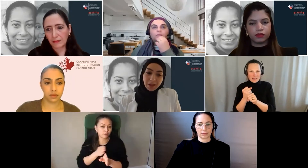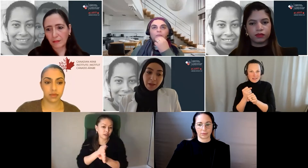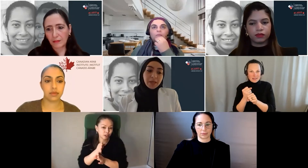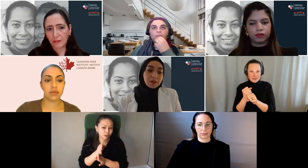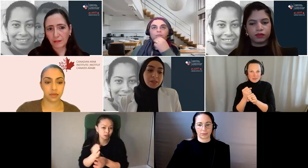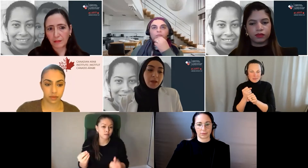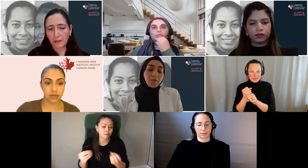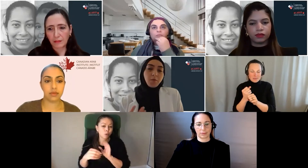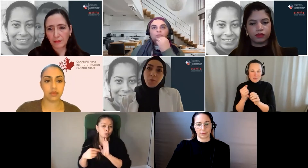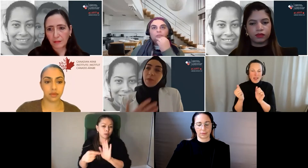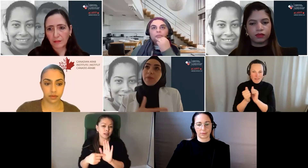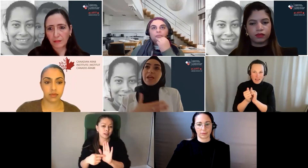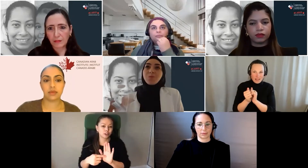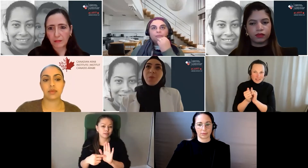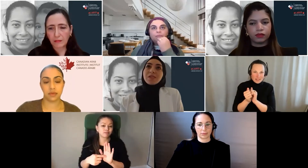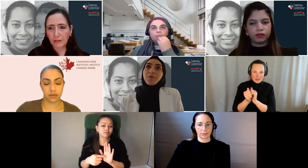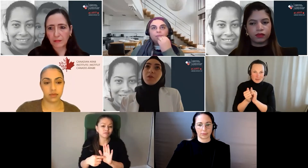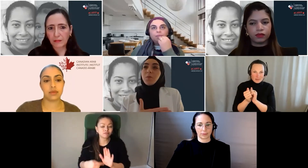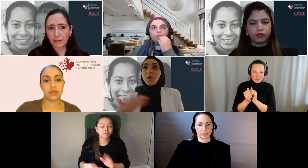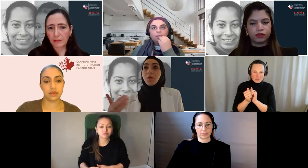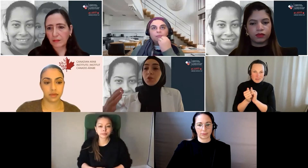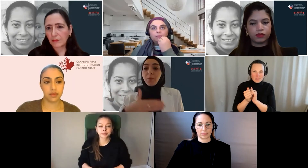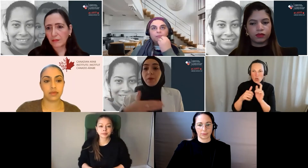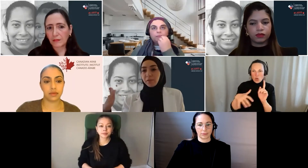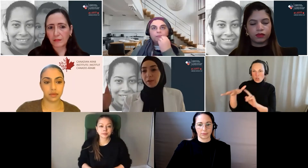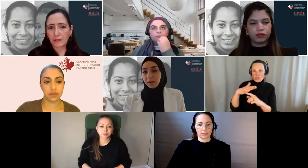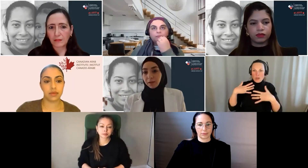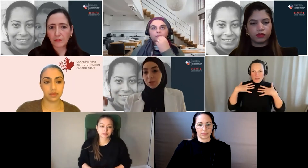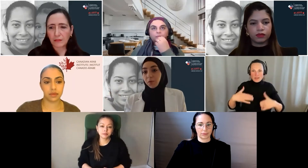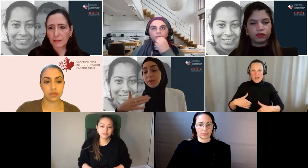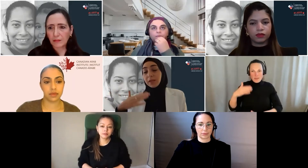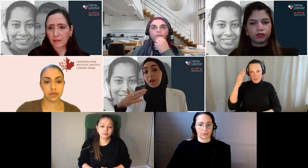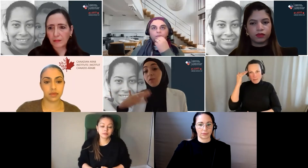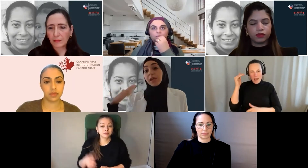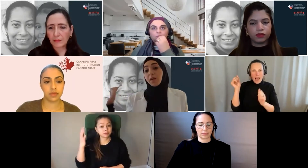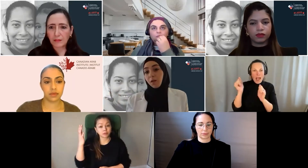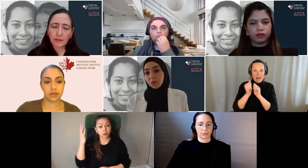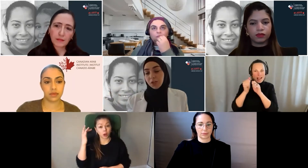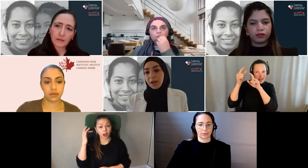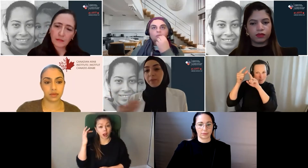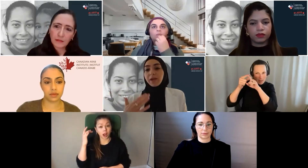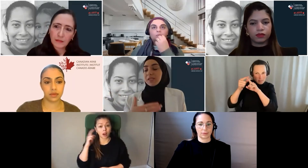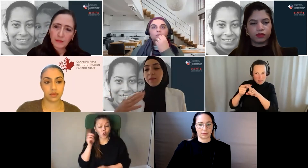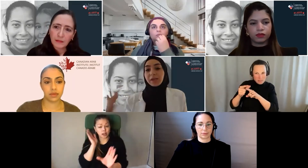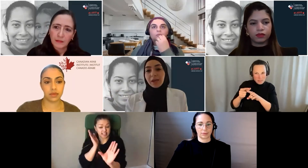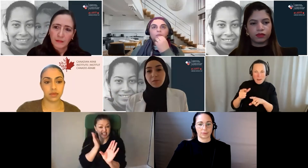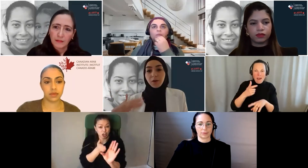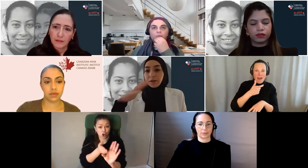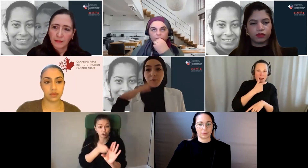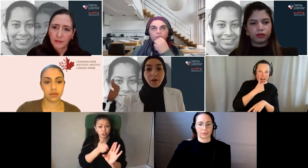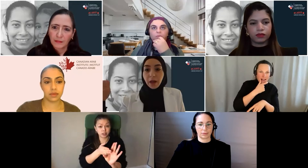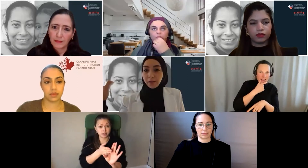representation, because with the expansive terminology that we have in English for psychology, it's not the case